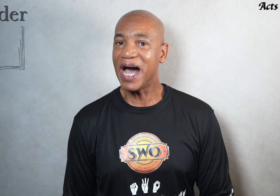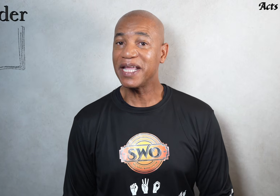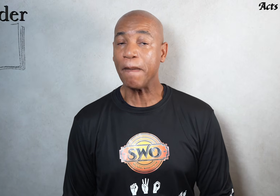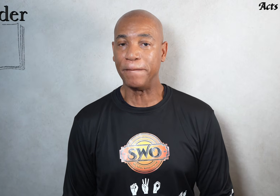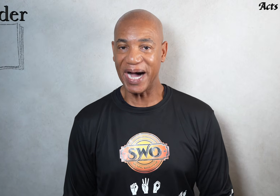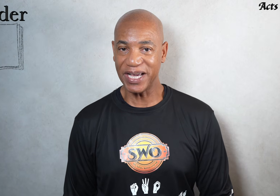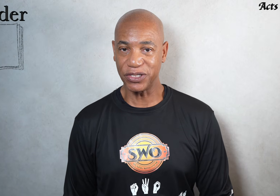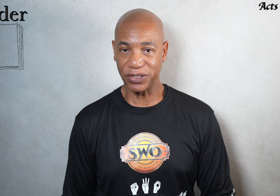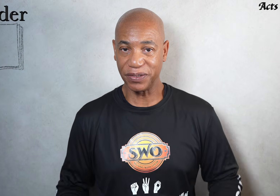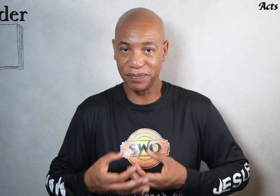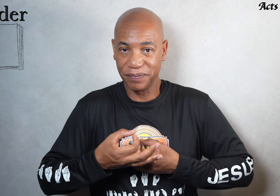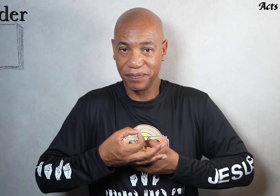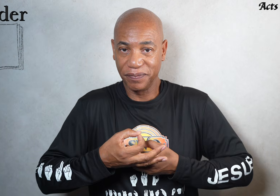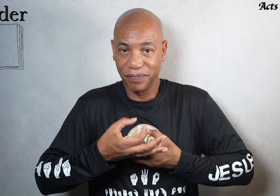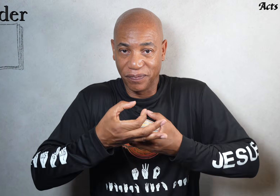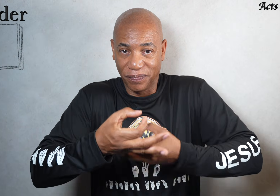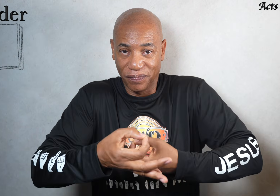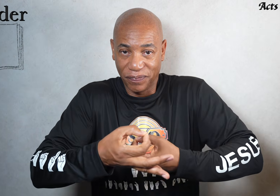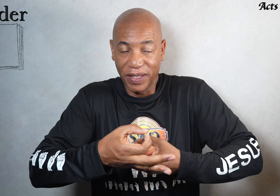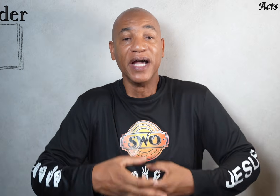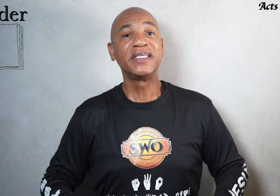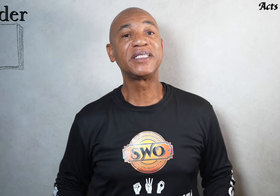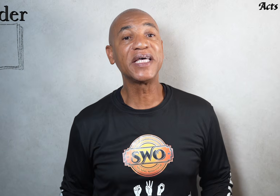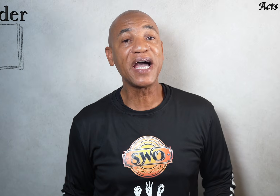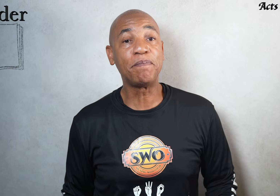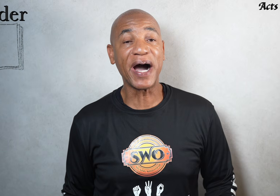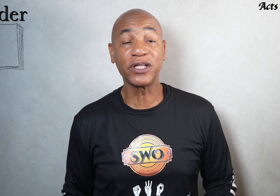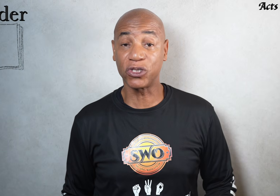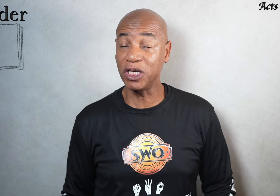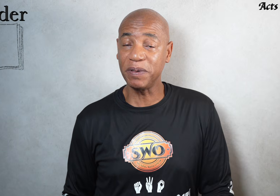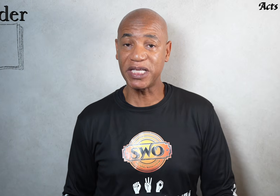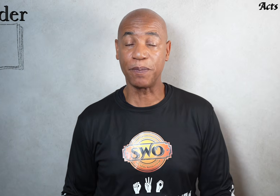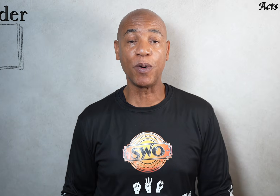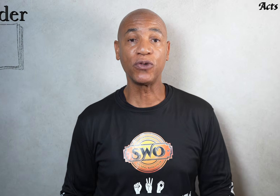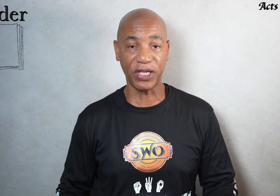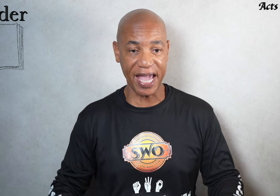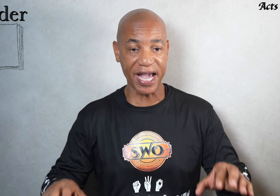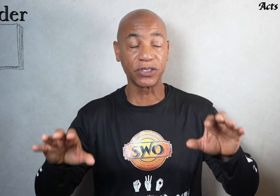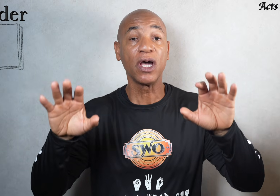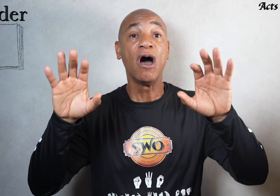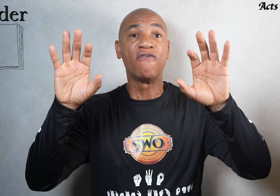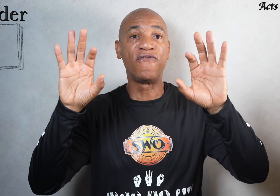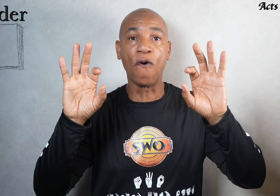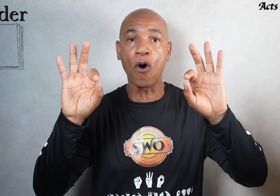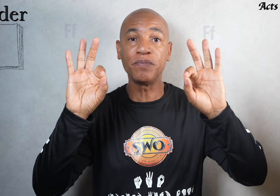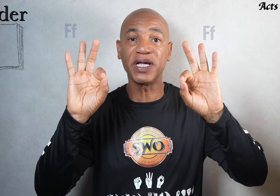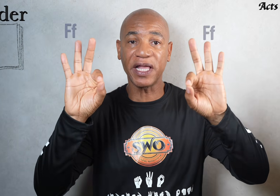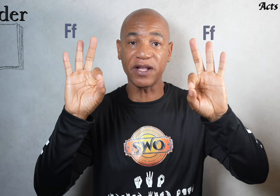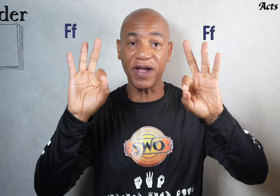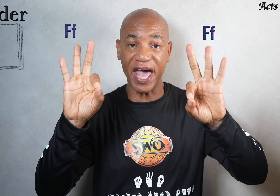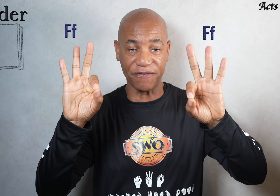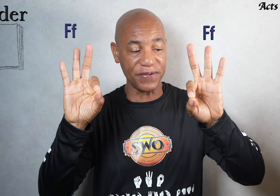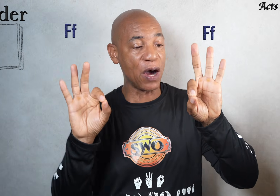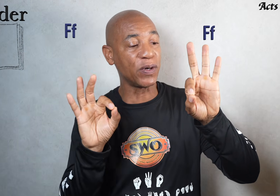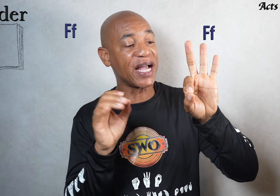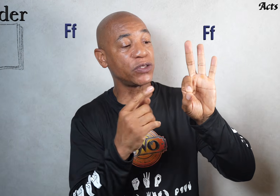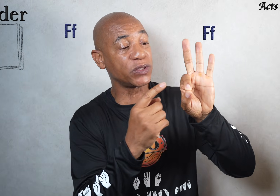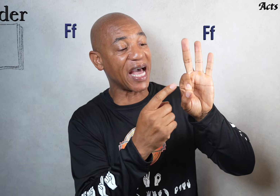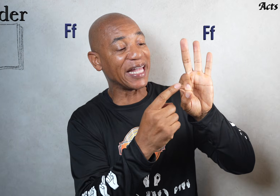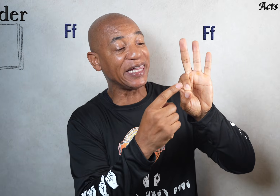sign binder. To sign binder, simply take both hands, form the letter F. Now what I do is I